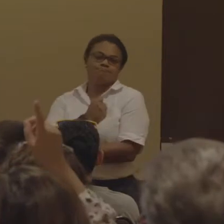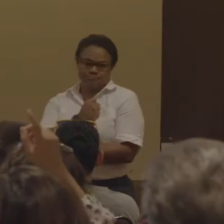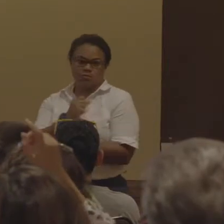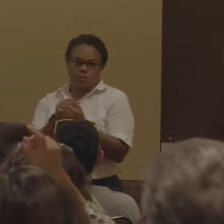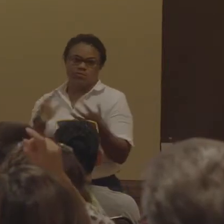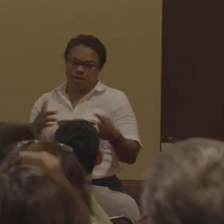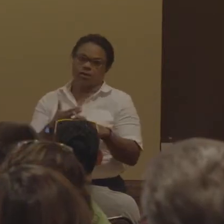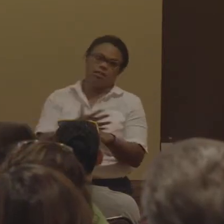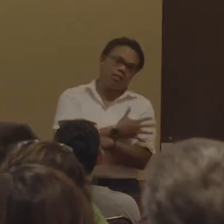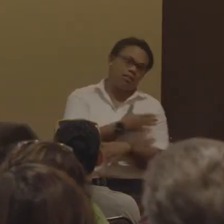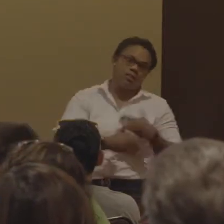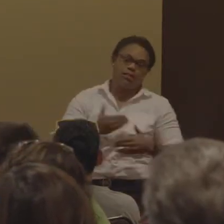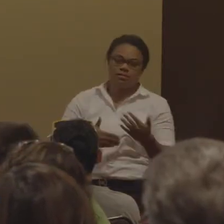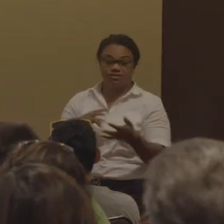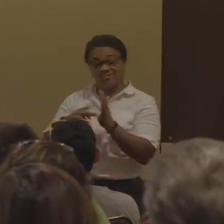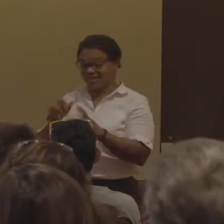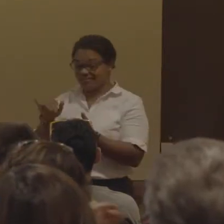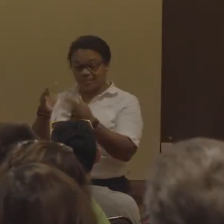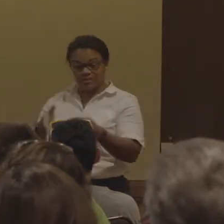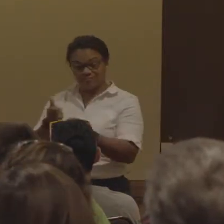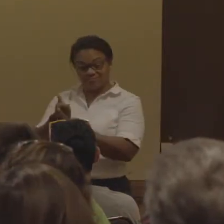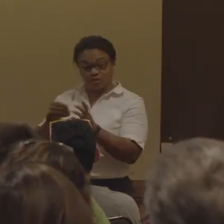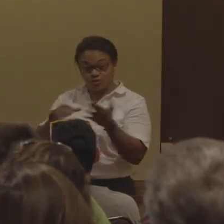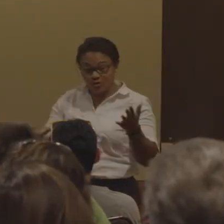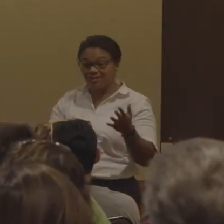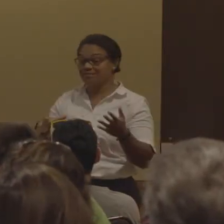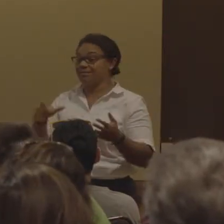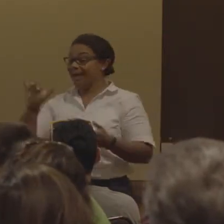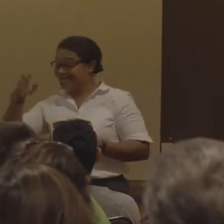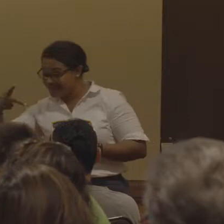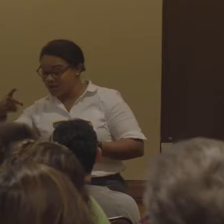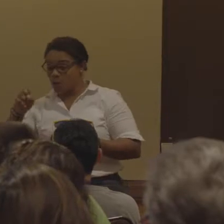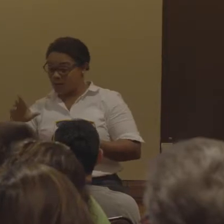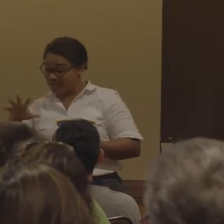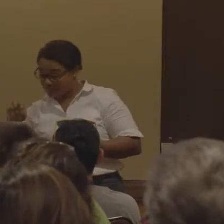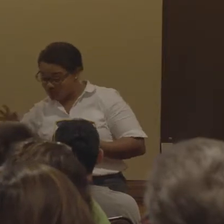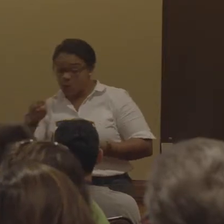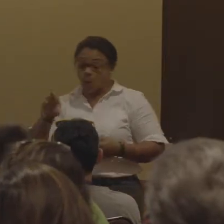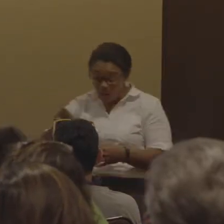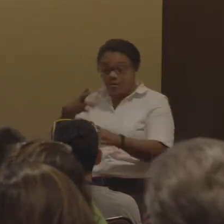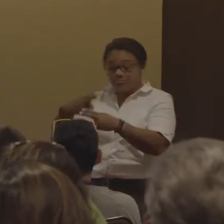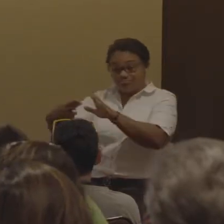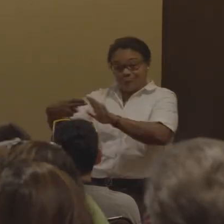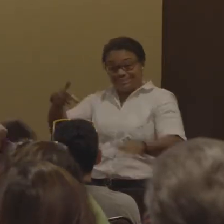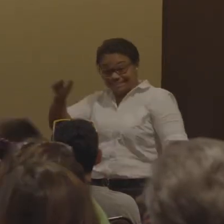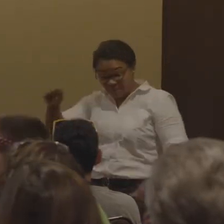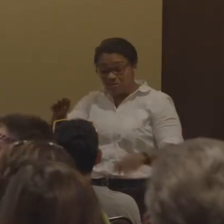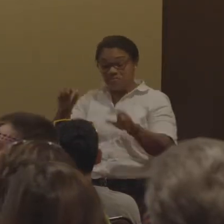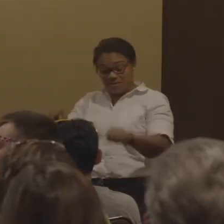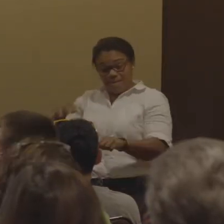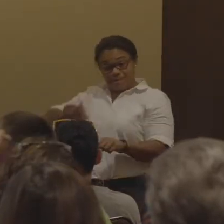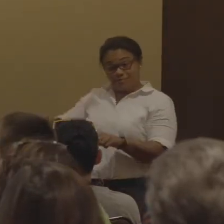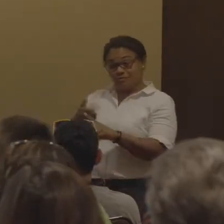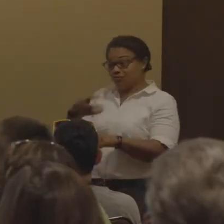So as long as they're a student, IEP 504 or guards having a disability, and could benefit from those pre-employment transition services,